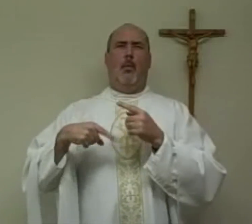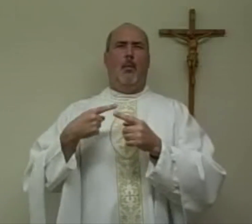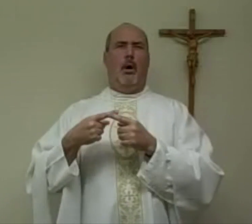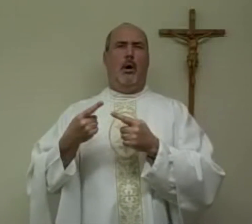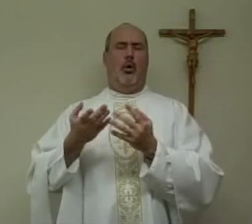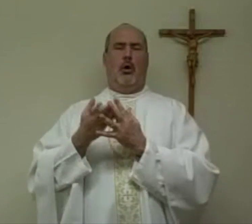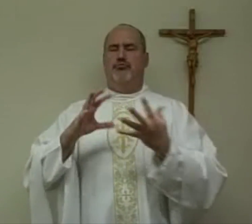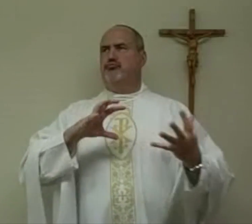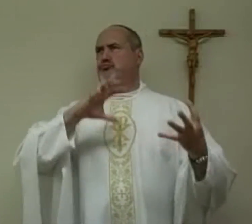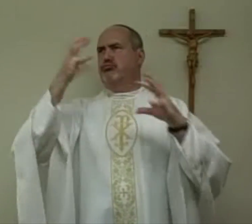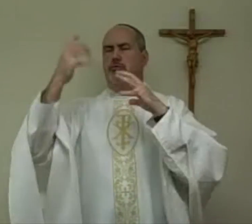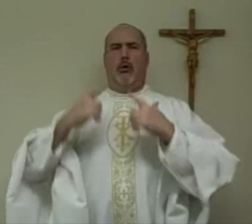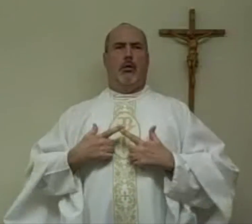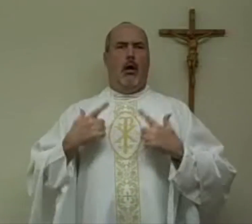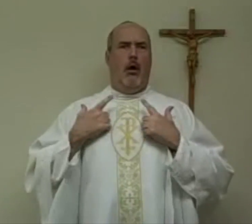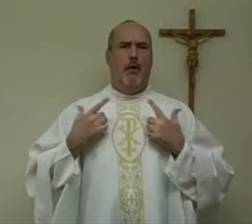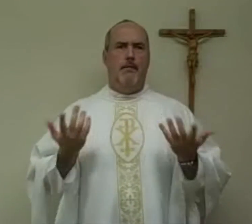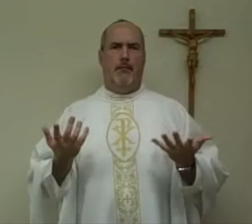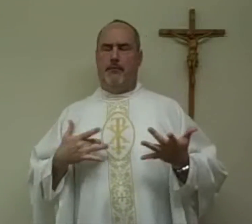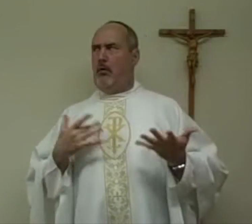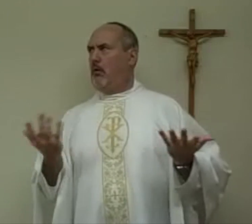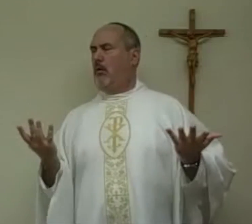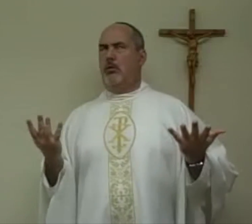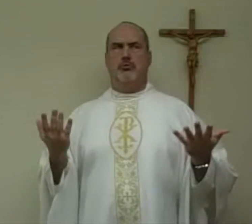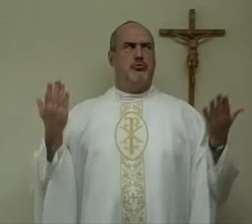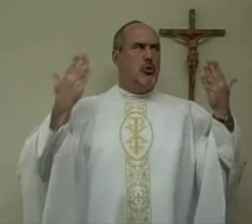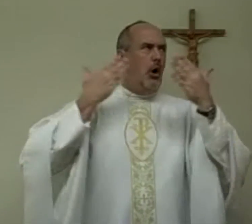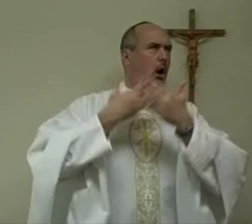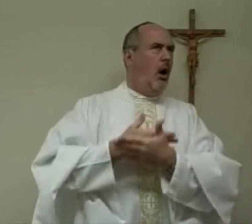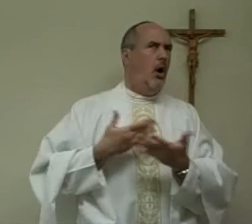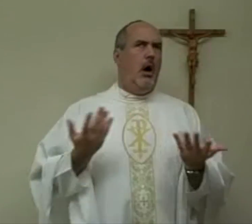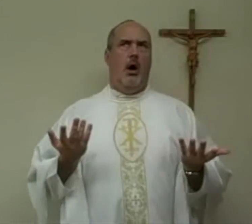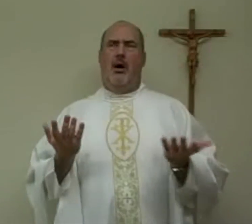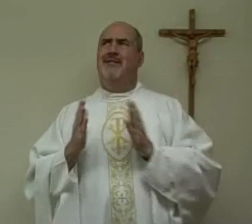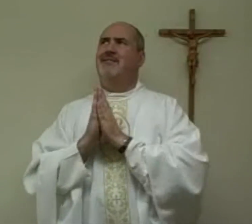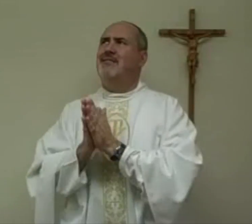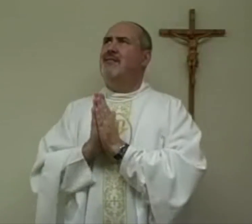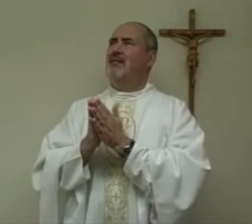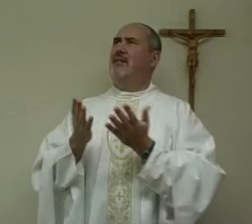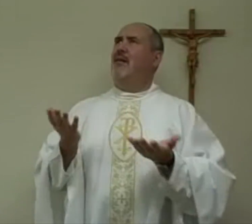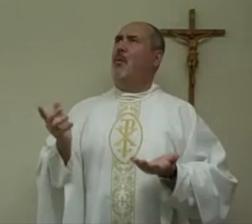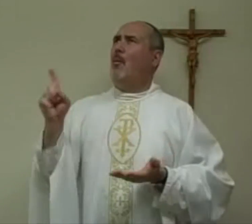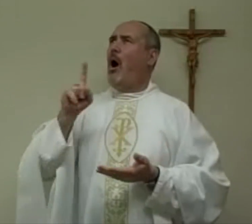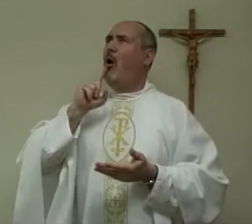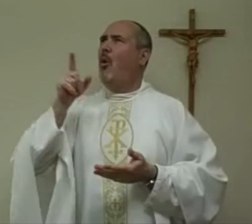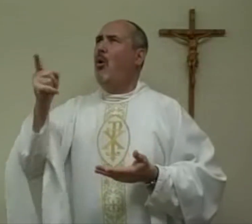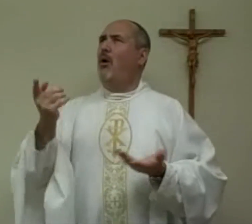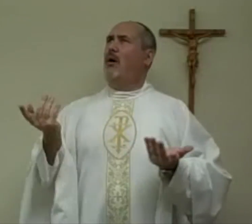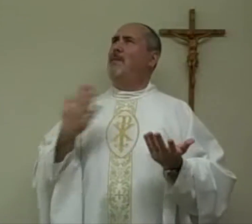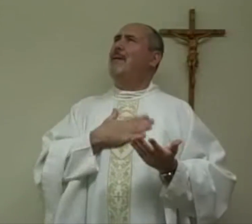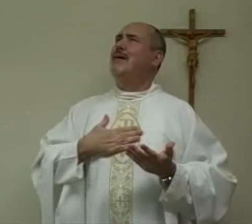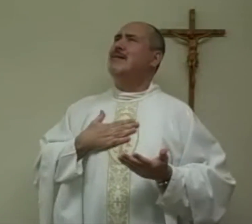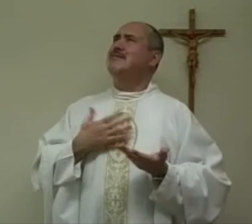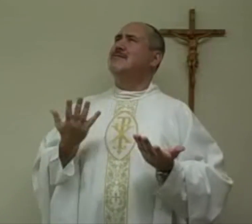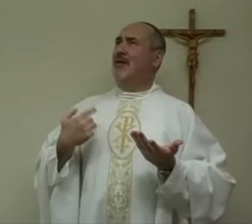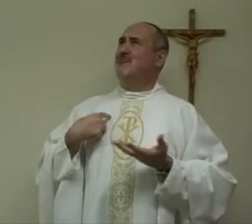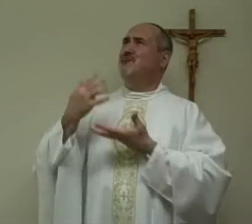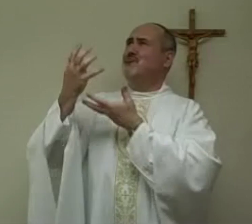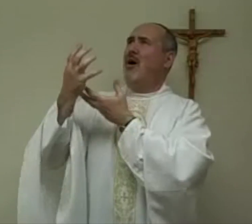God. Especially when something in our life has gone wrong or we're going through a dark period. We need to ask